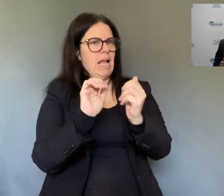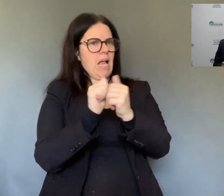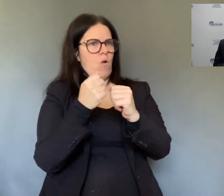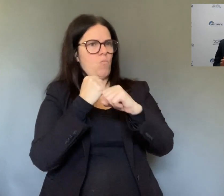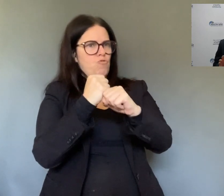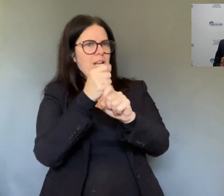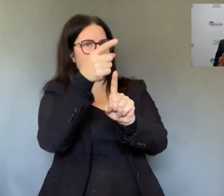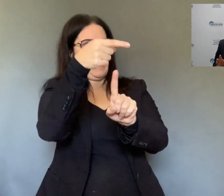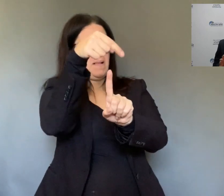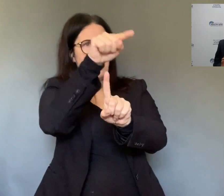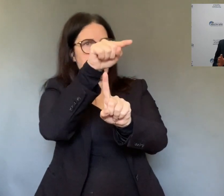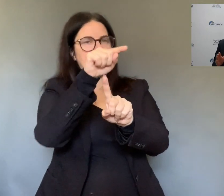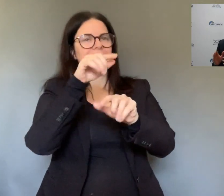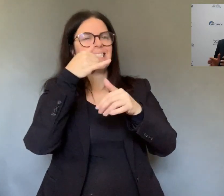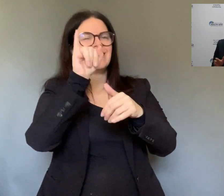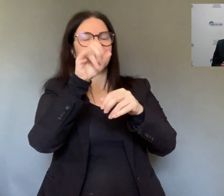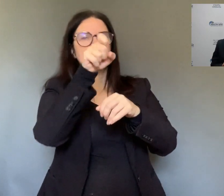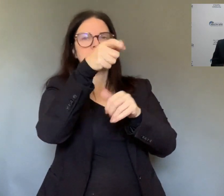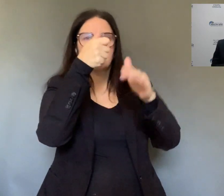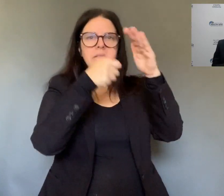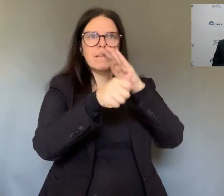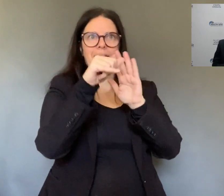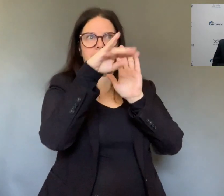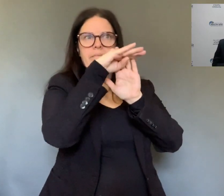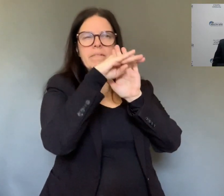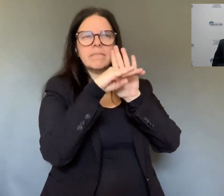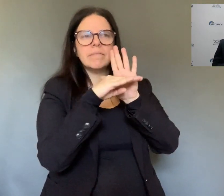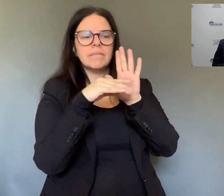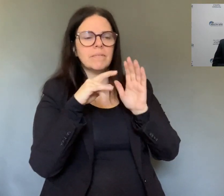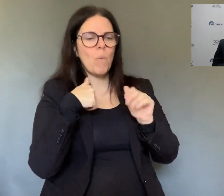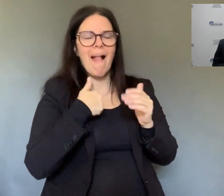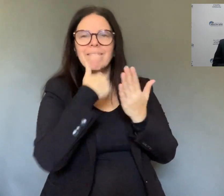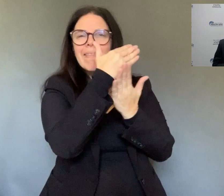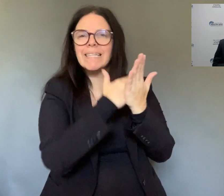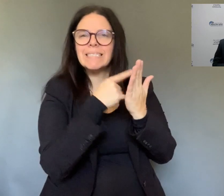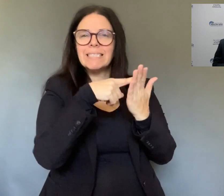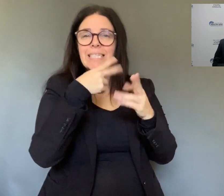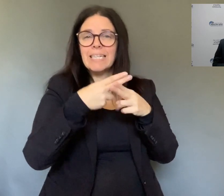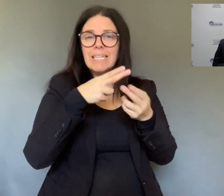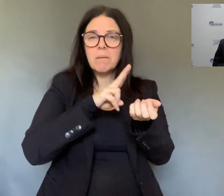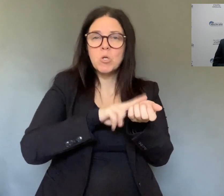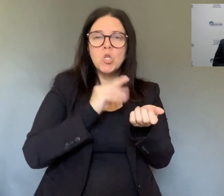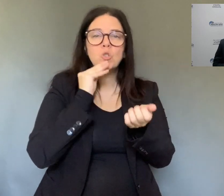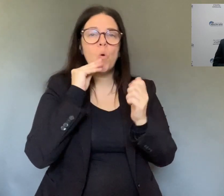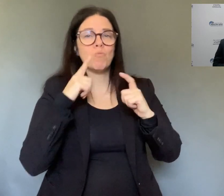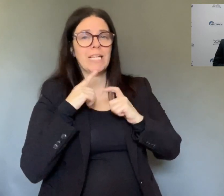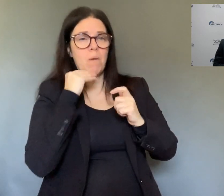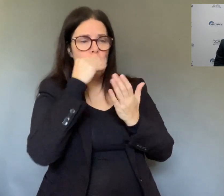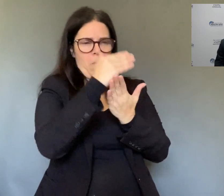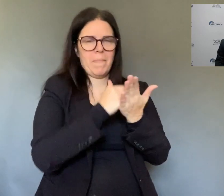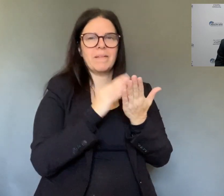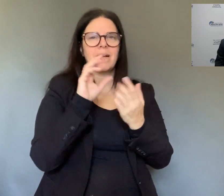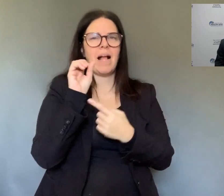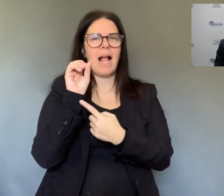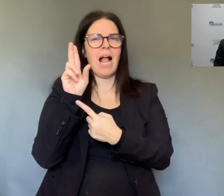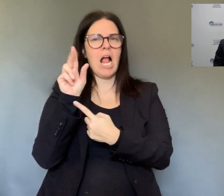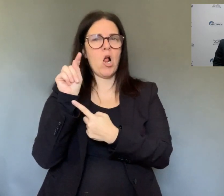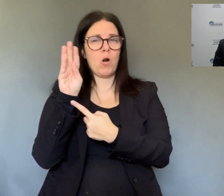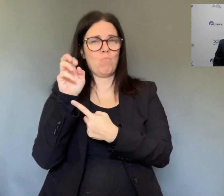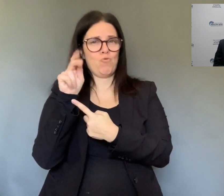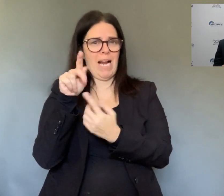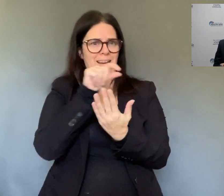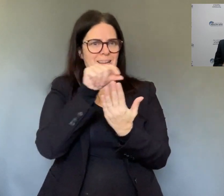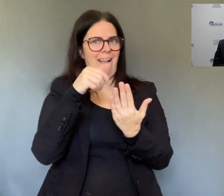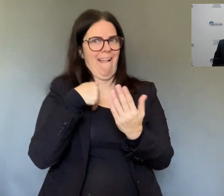how we can safely make that transfer. I'm aware some of the conversation are happening from the St. Clair College to